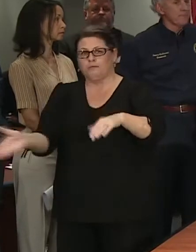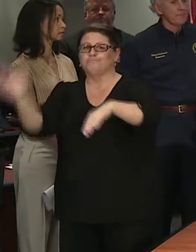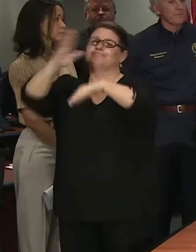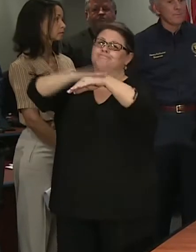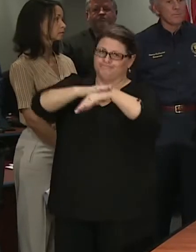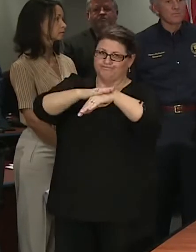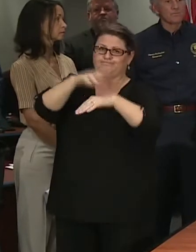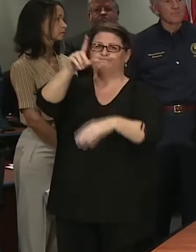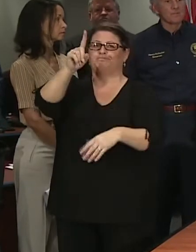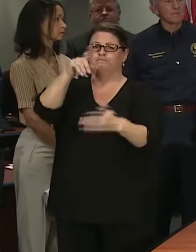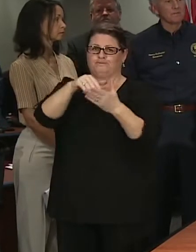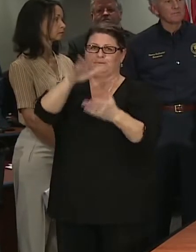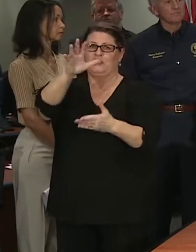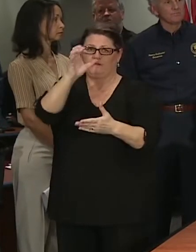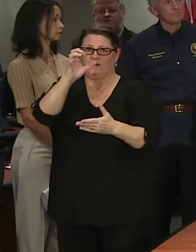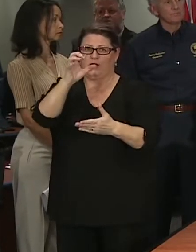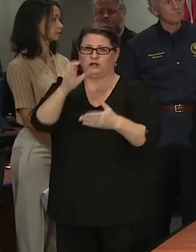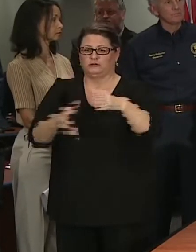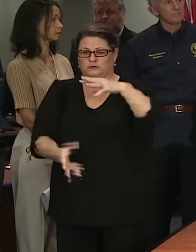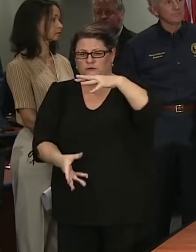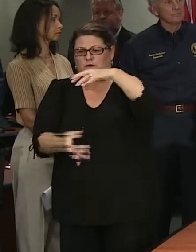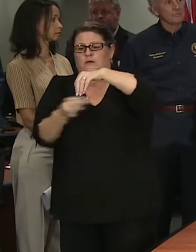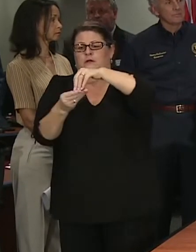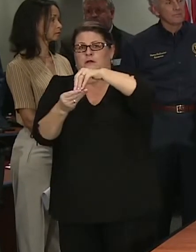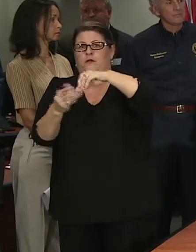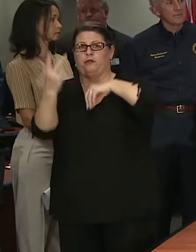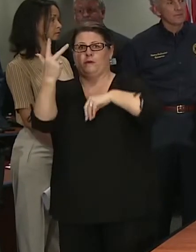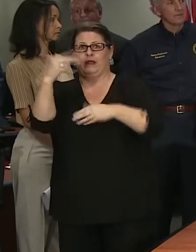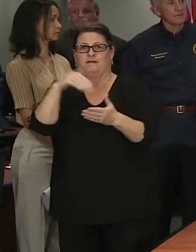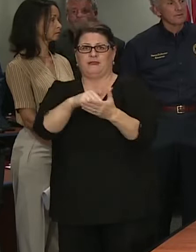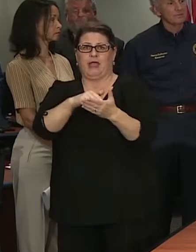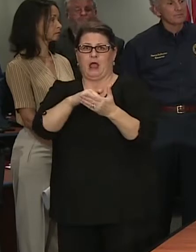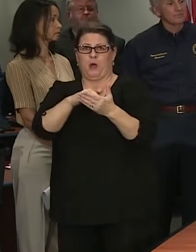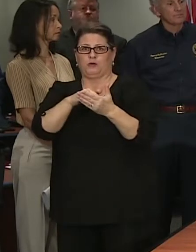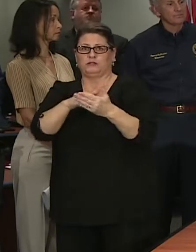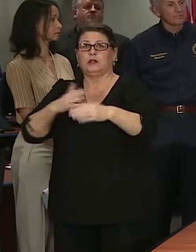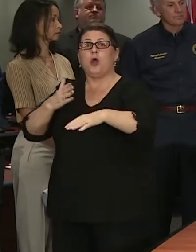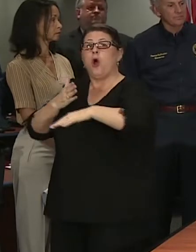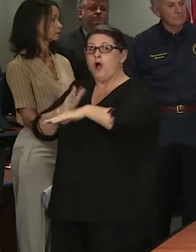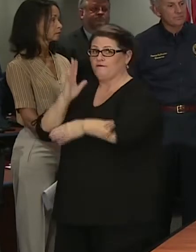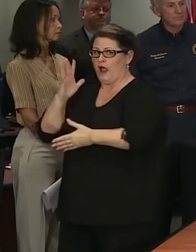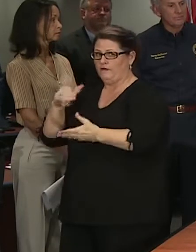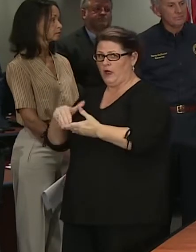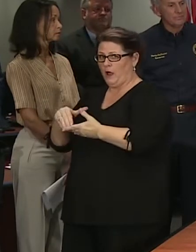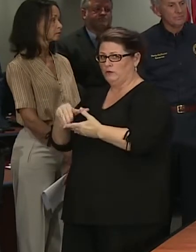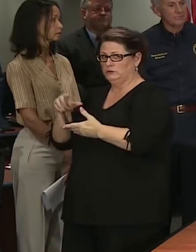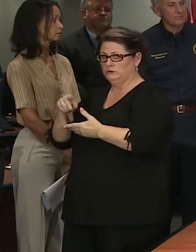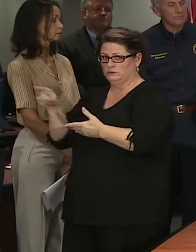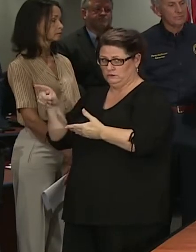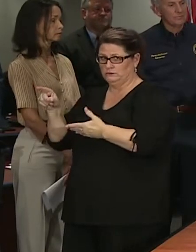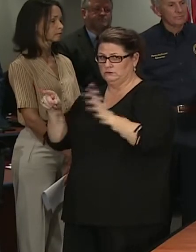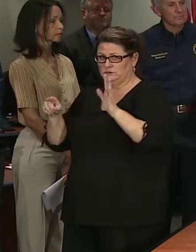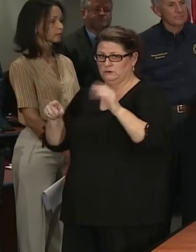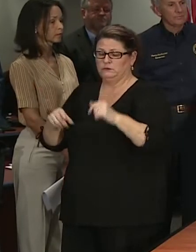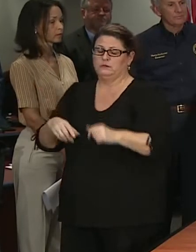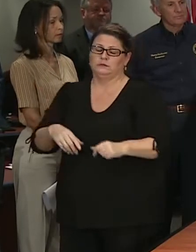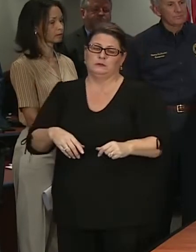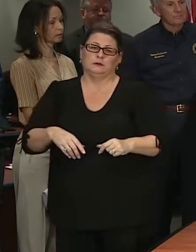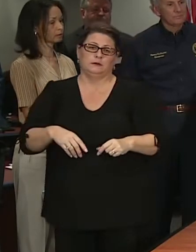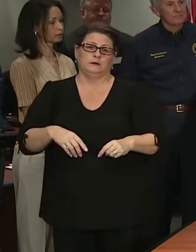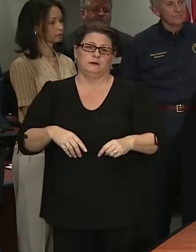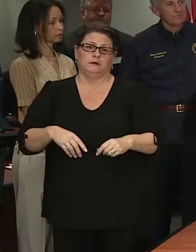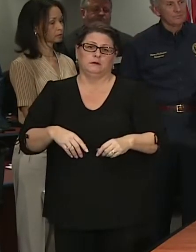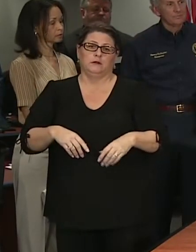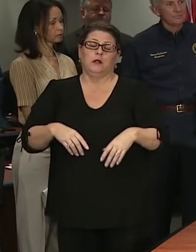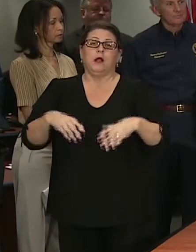beds that will give us that 3,000 bed capacity above and beyond what we currently have available. Some